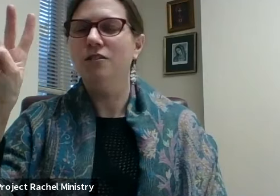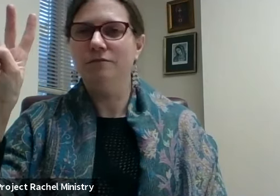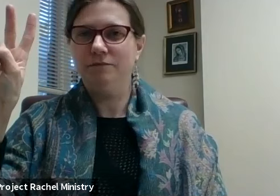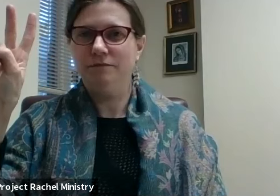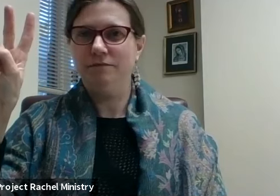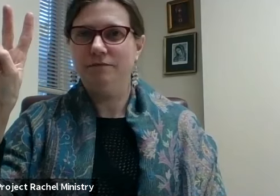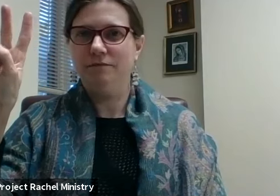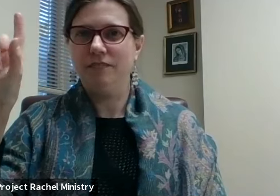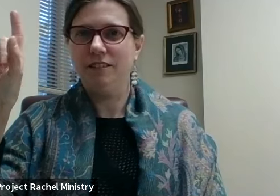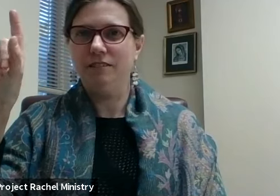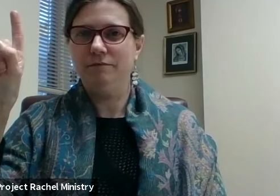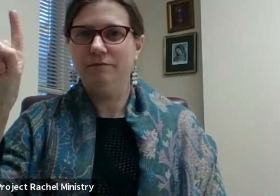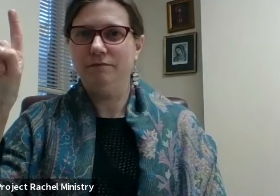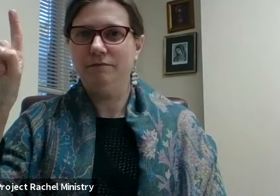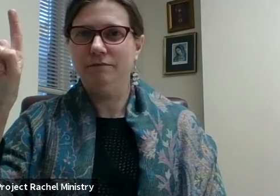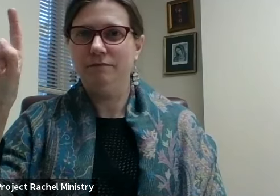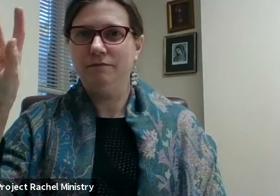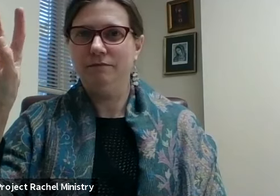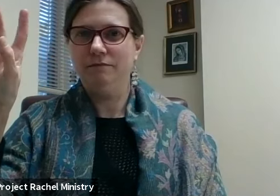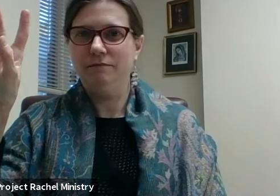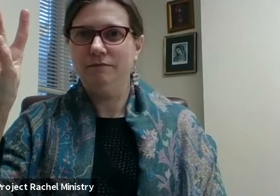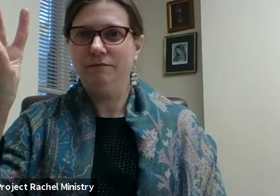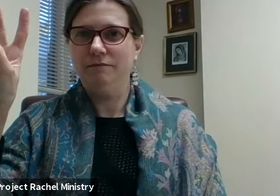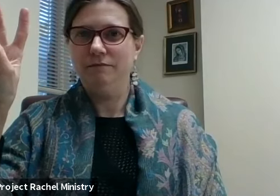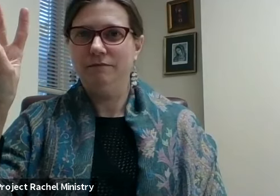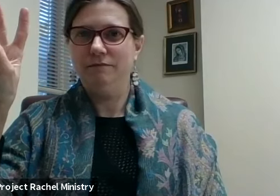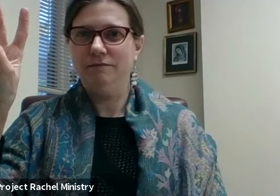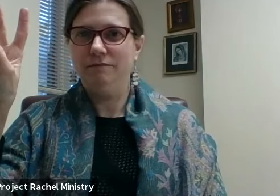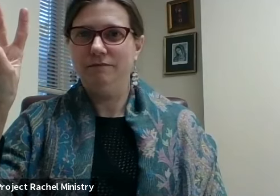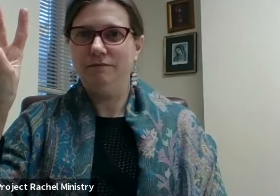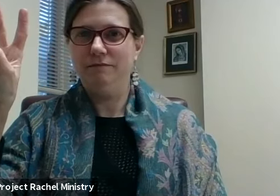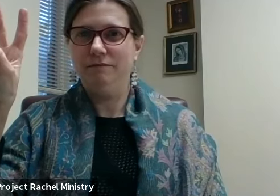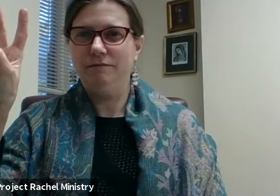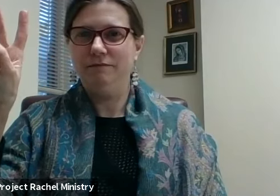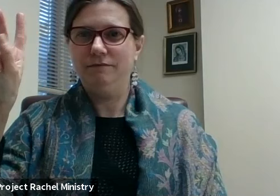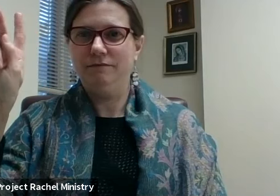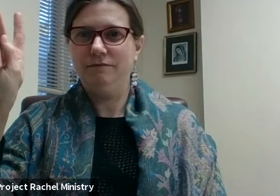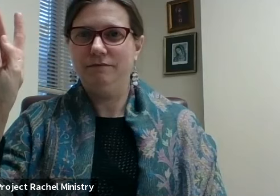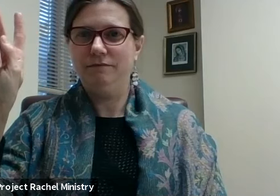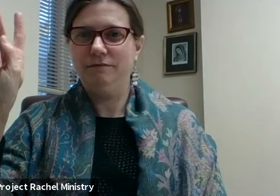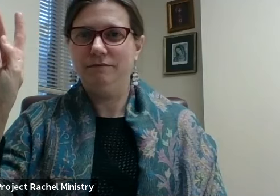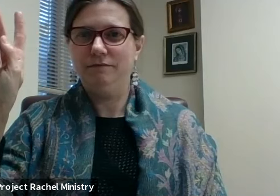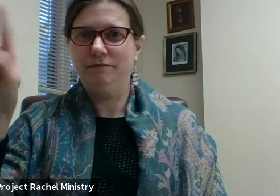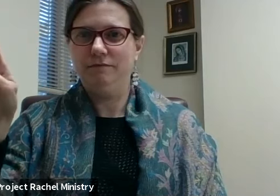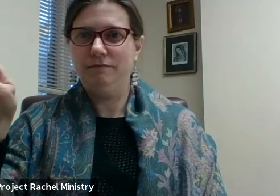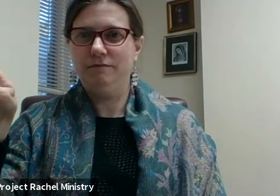middle finger. This one, tall guy, this guy. There we go. And then drop your wrist. P.